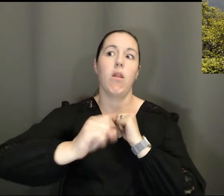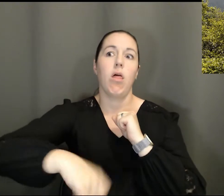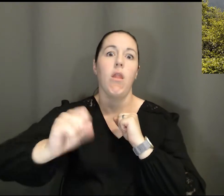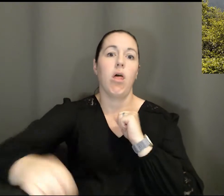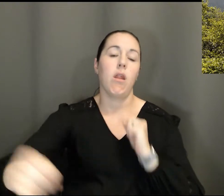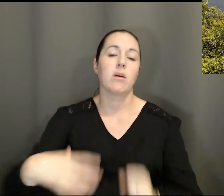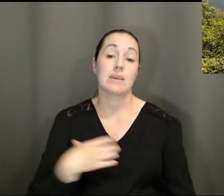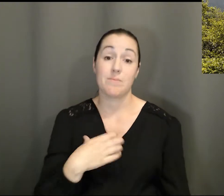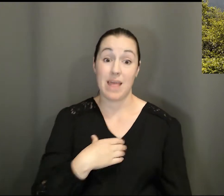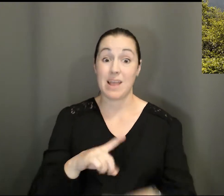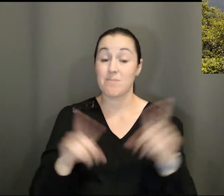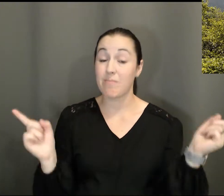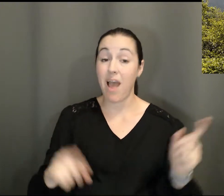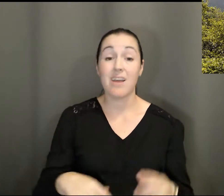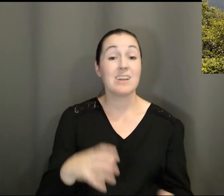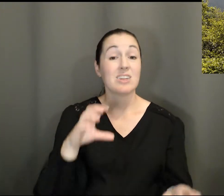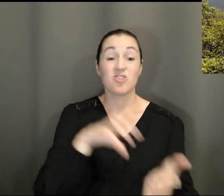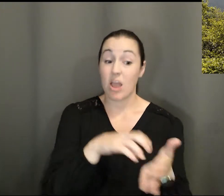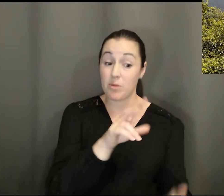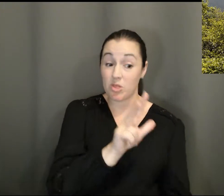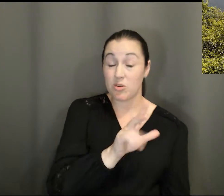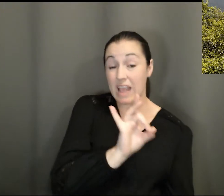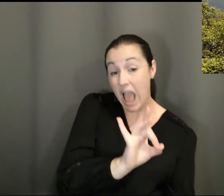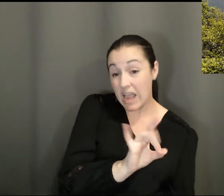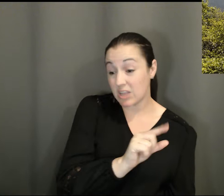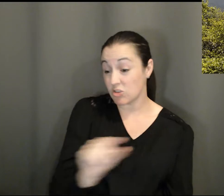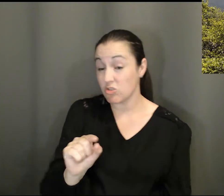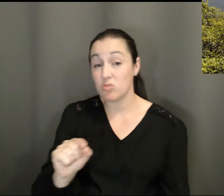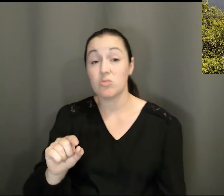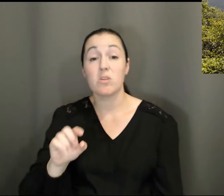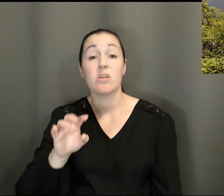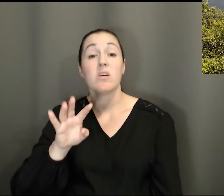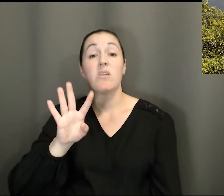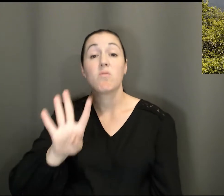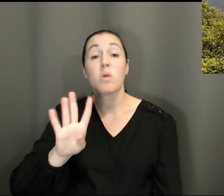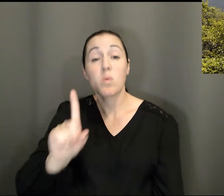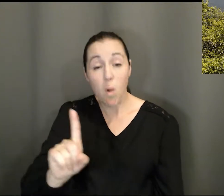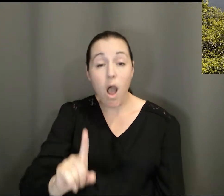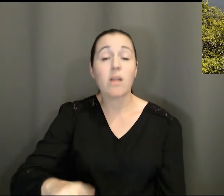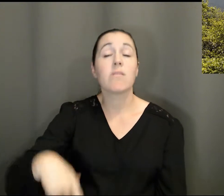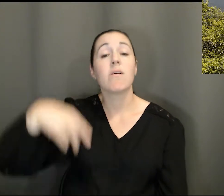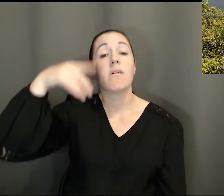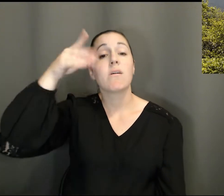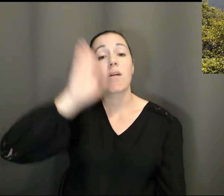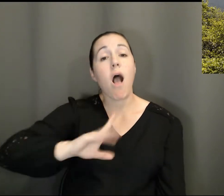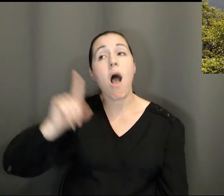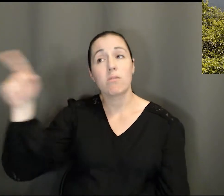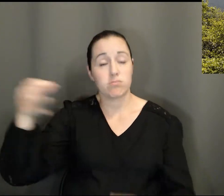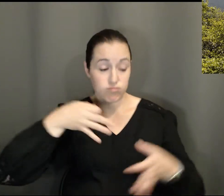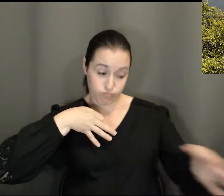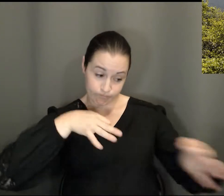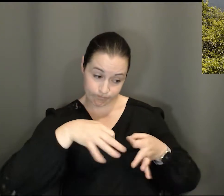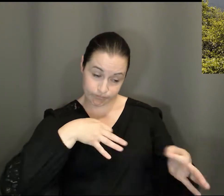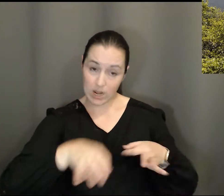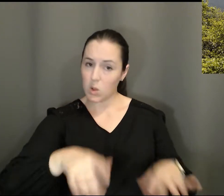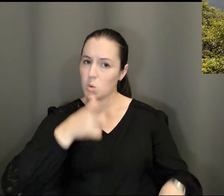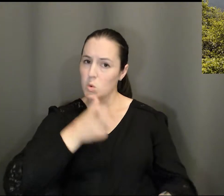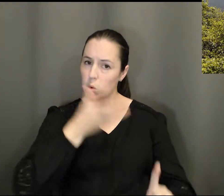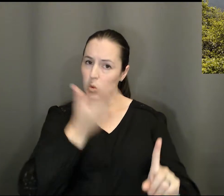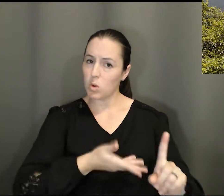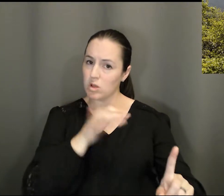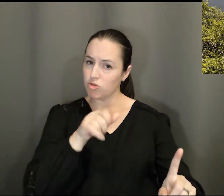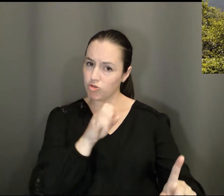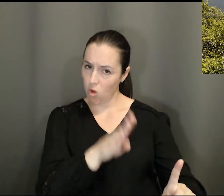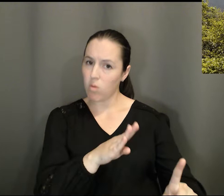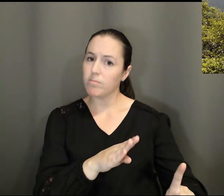done? Now let me tell you some things about who I am that you're not seeing. I could almost imagine the dialogue kind of going like this.